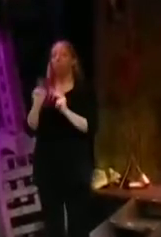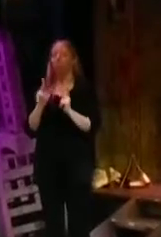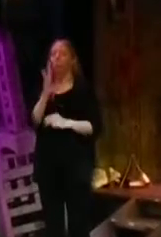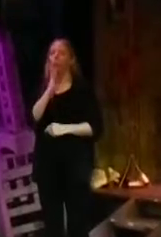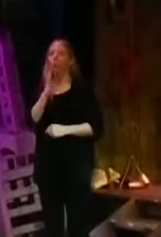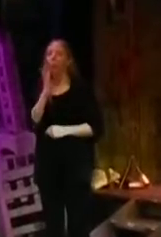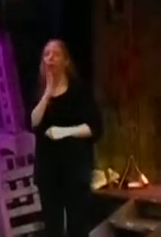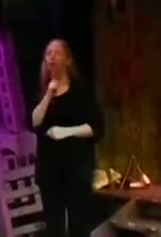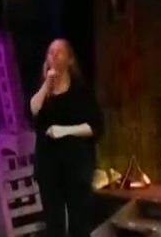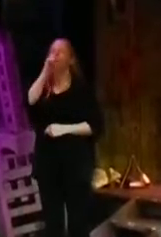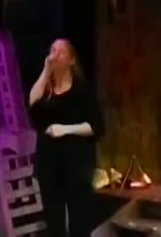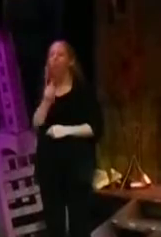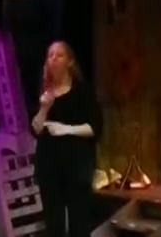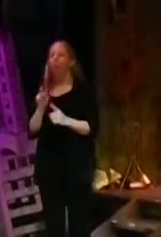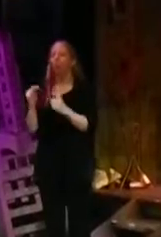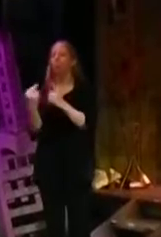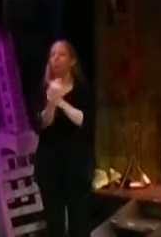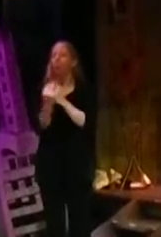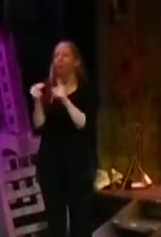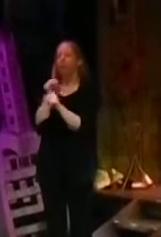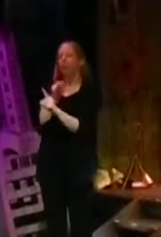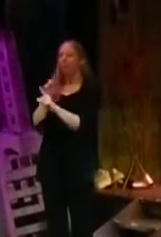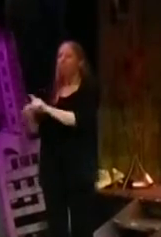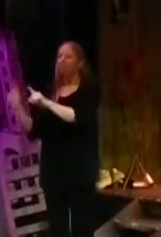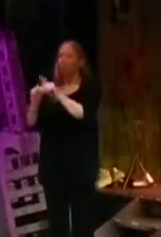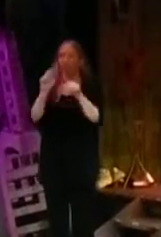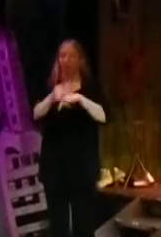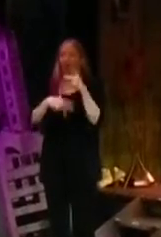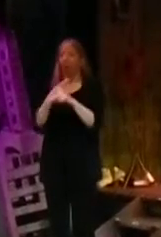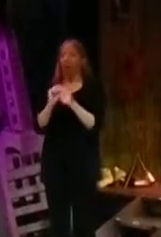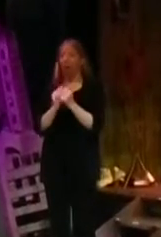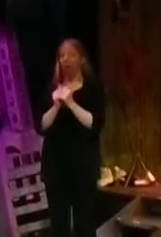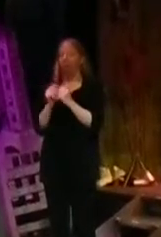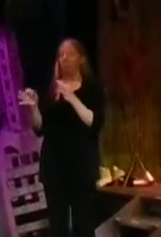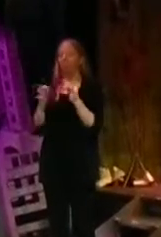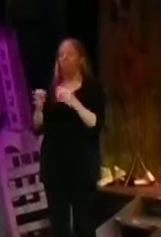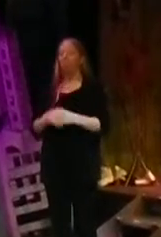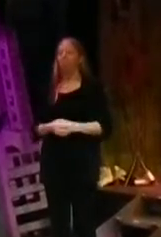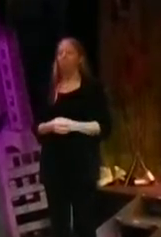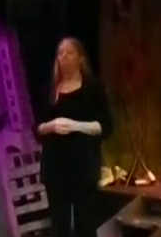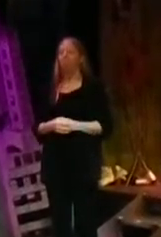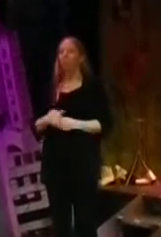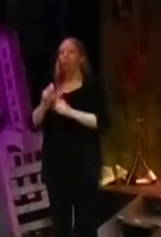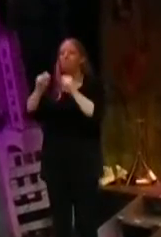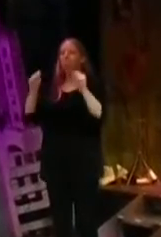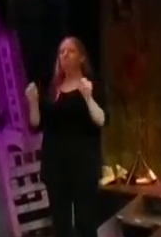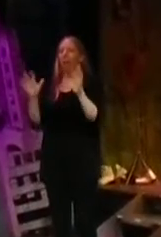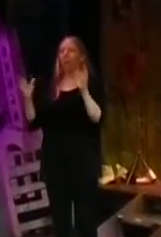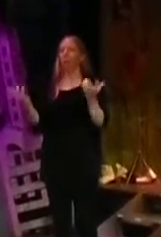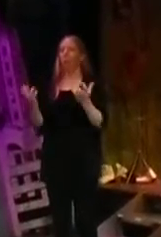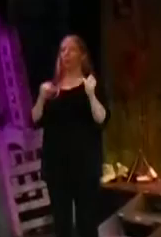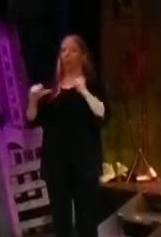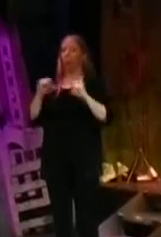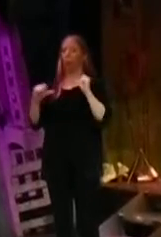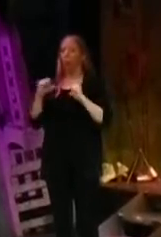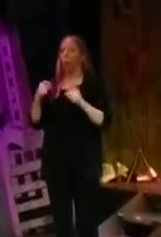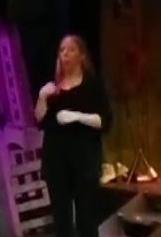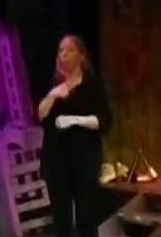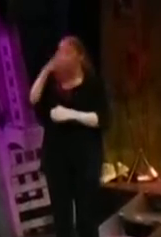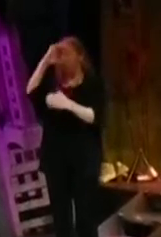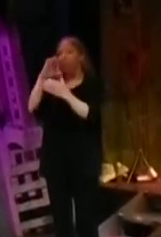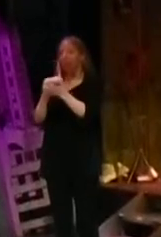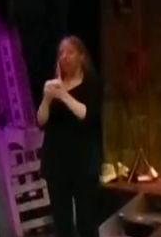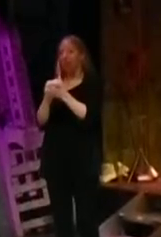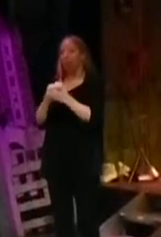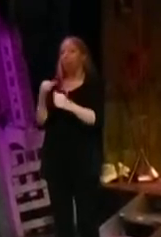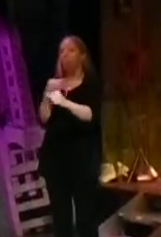perceived differences of all kinds. And the way that we do that is through the magic of theater. We really believe in